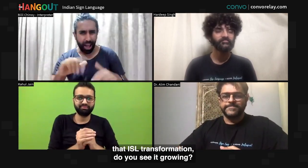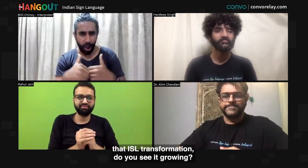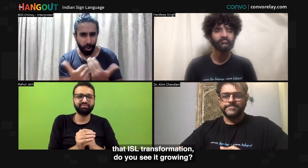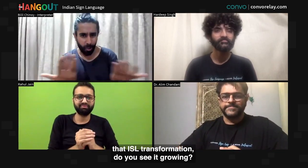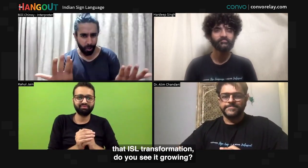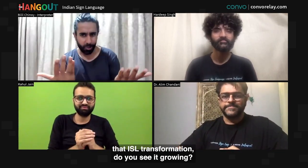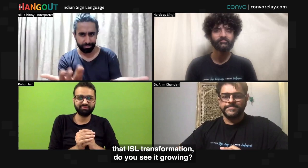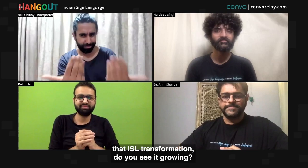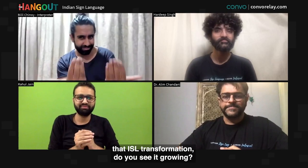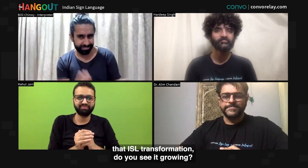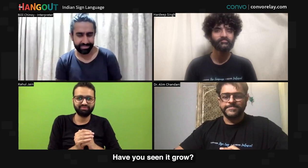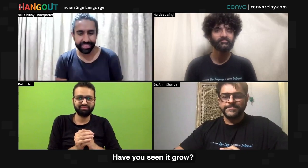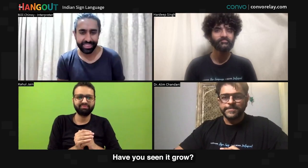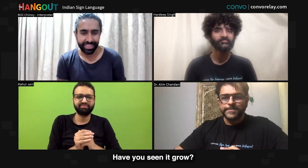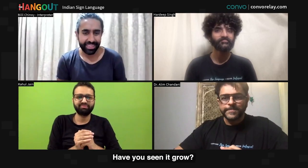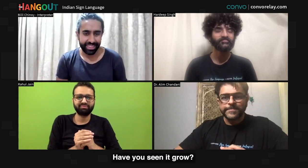Do you see it growing? Have you seen it grow?